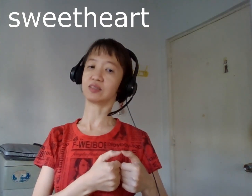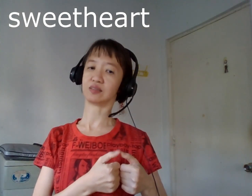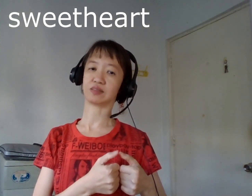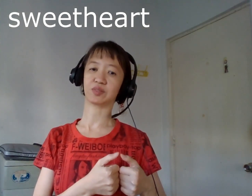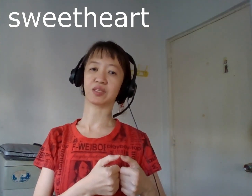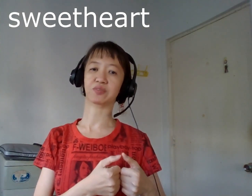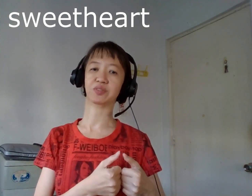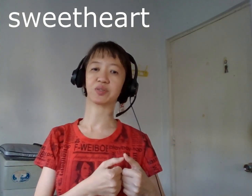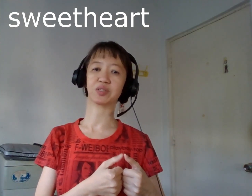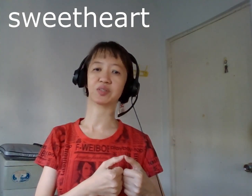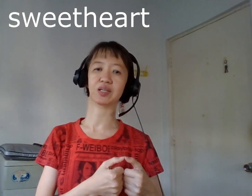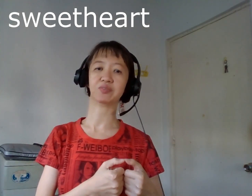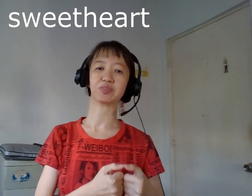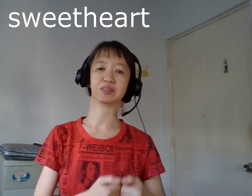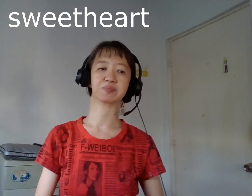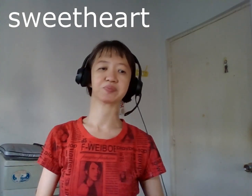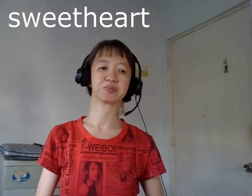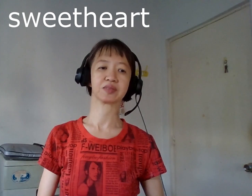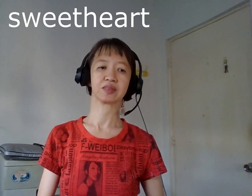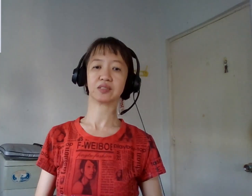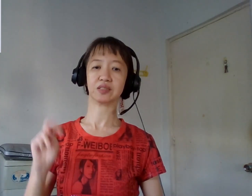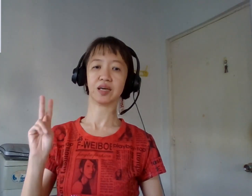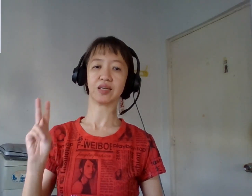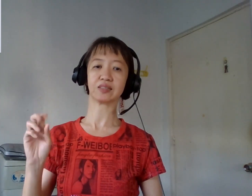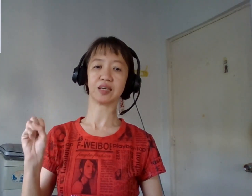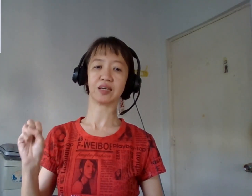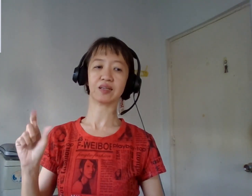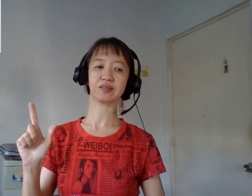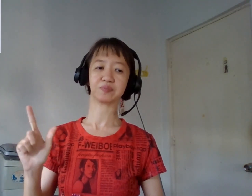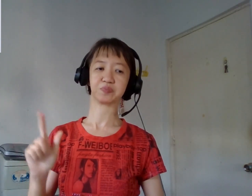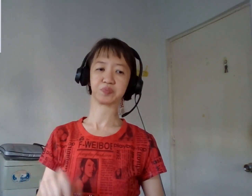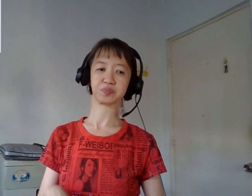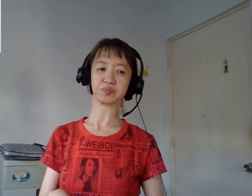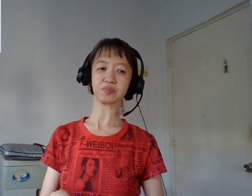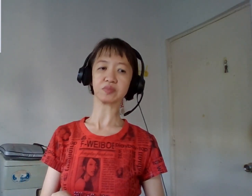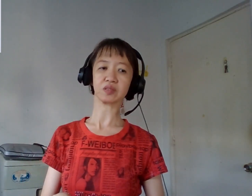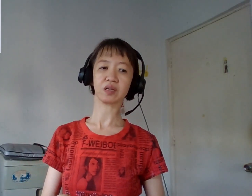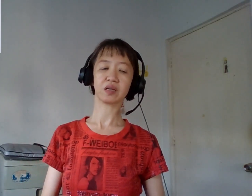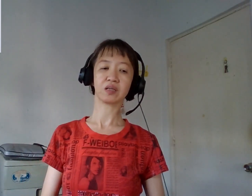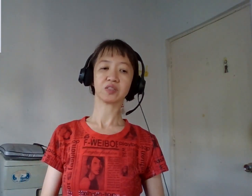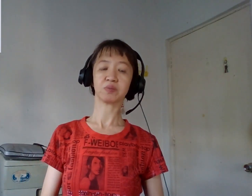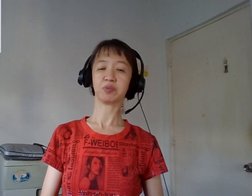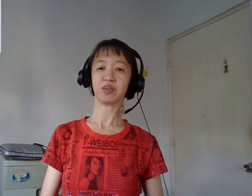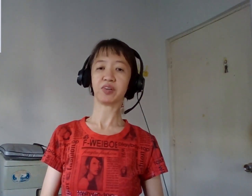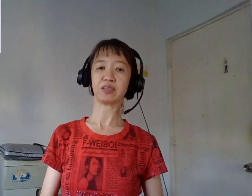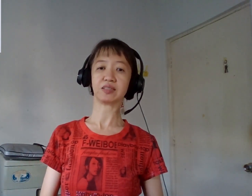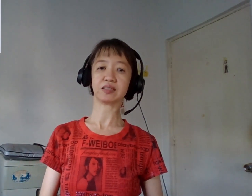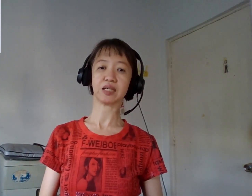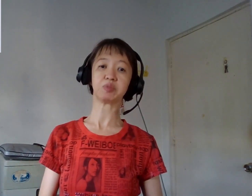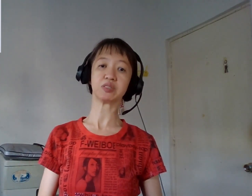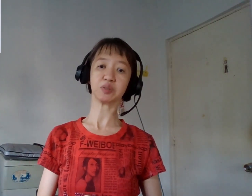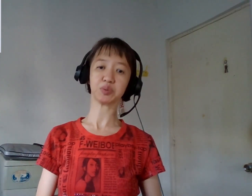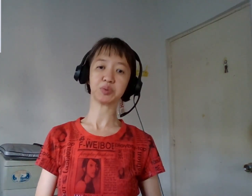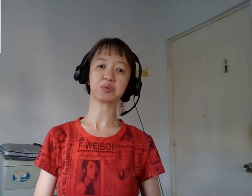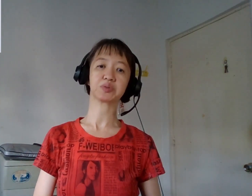honey, whatever you call your loved one. In KSL, so boyfriend is namchingu